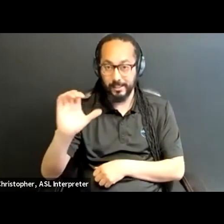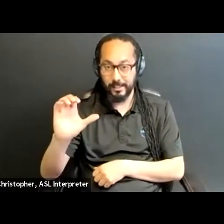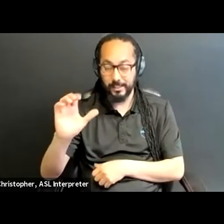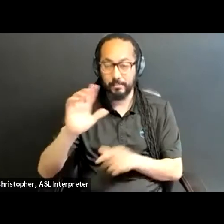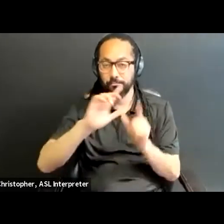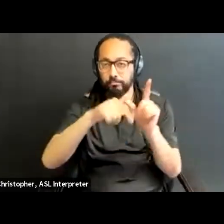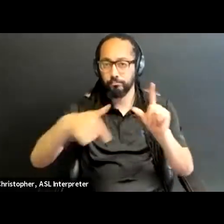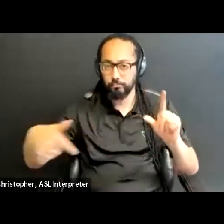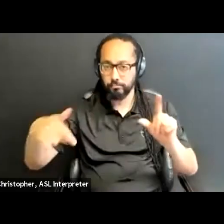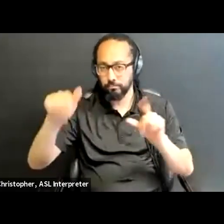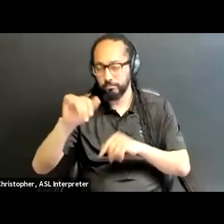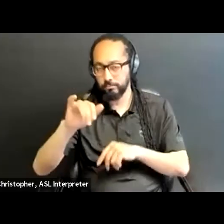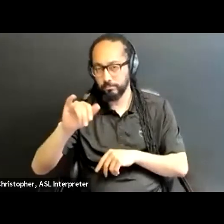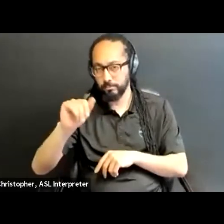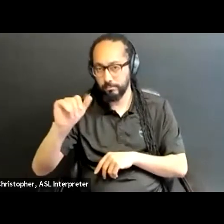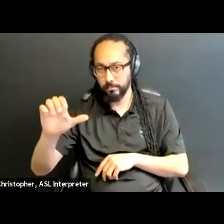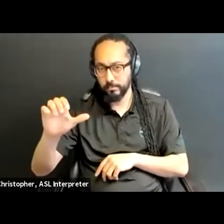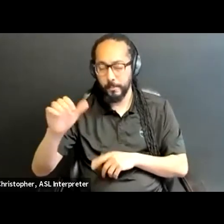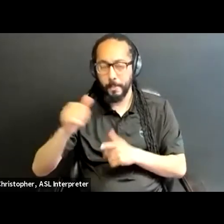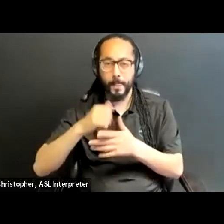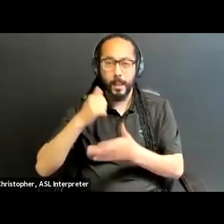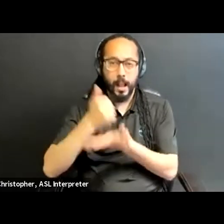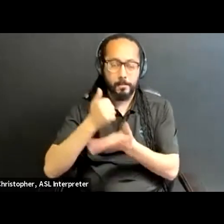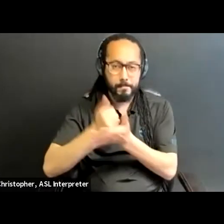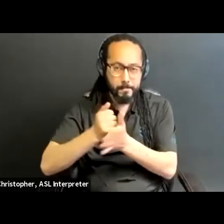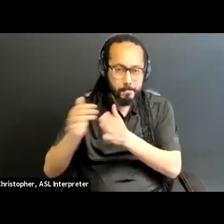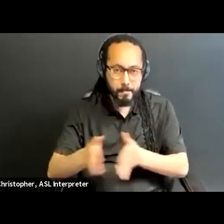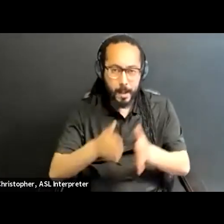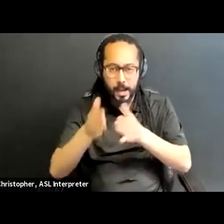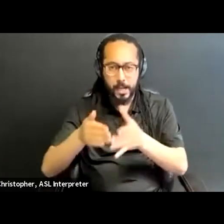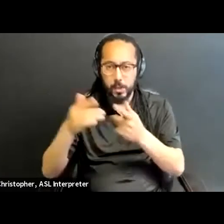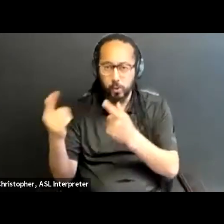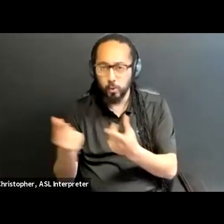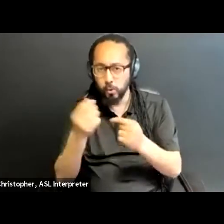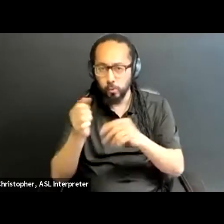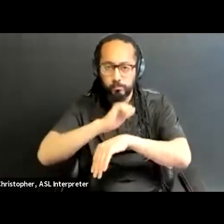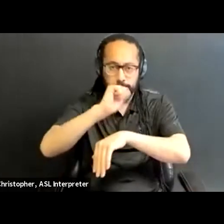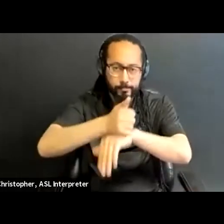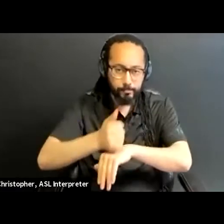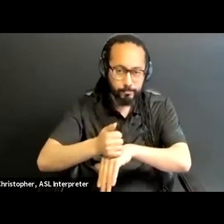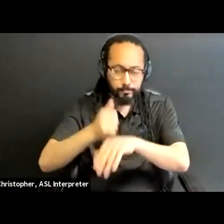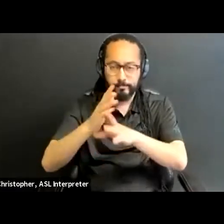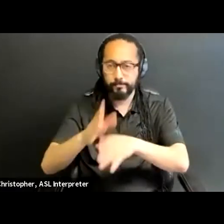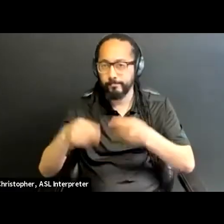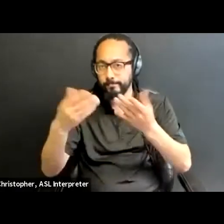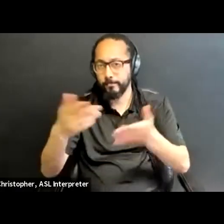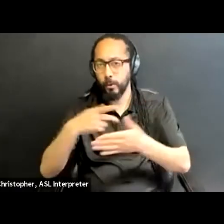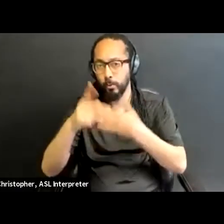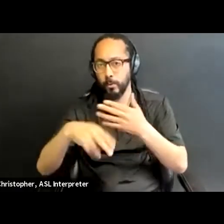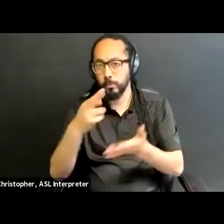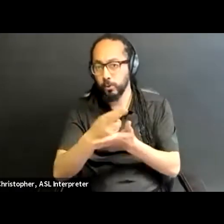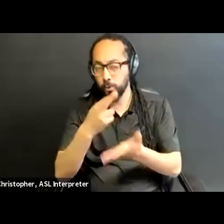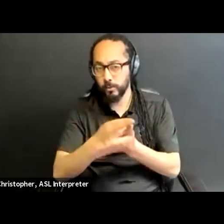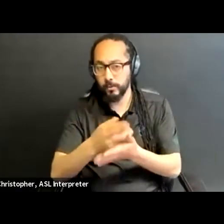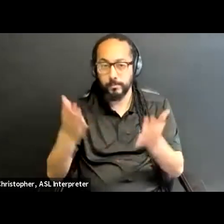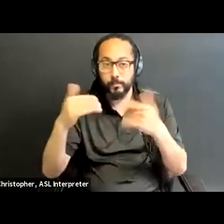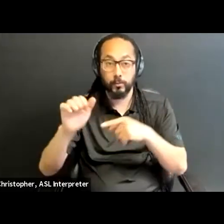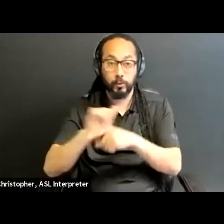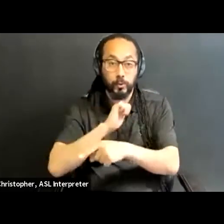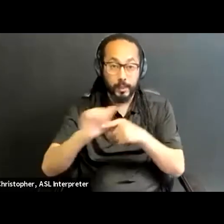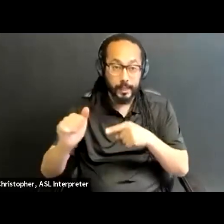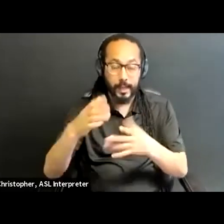us to assist in the logistics, the planning and delivery of our program resources, site-specific training, and evaluation